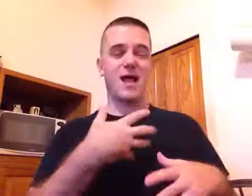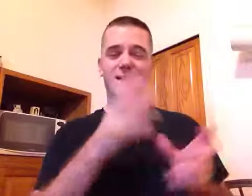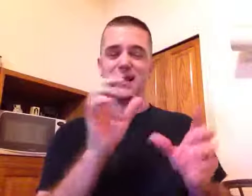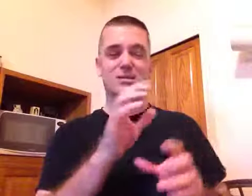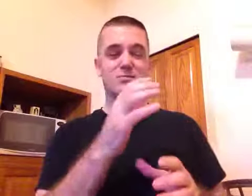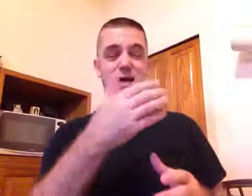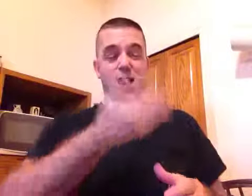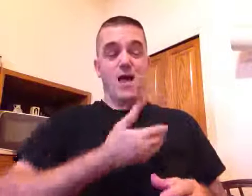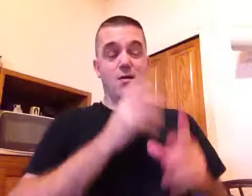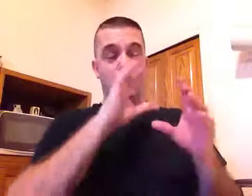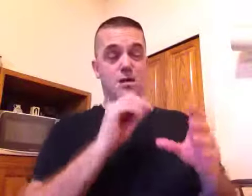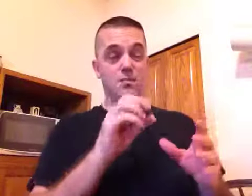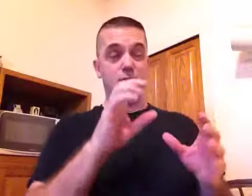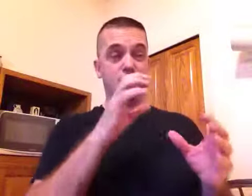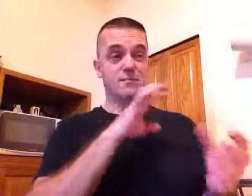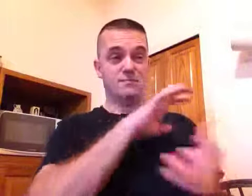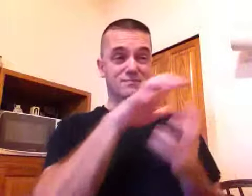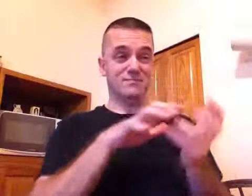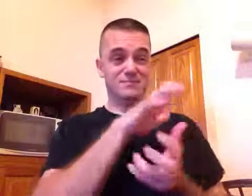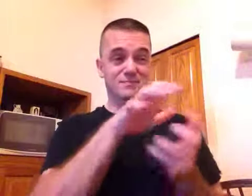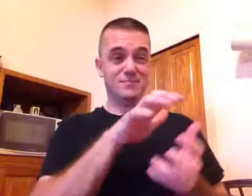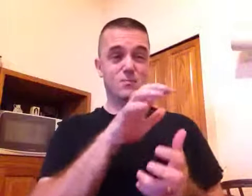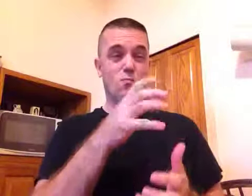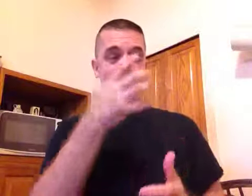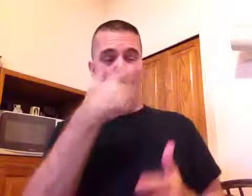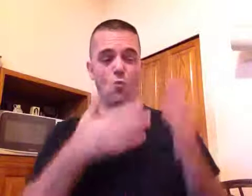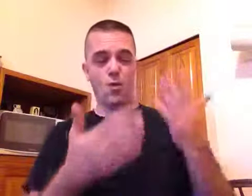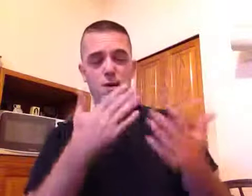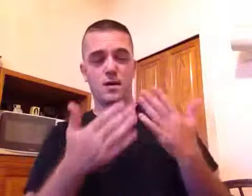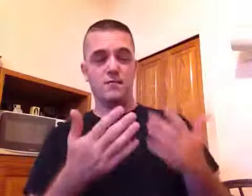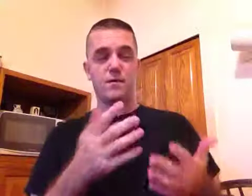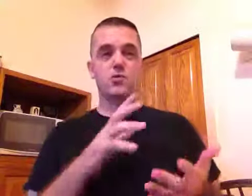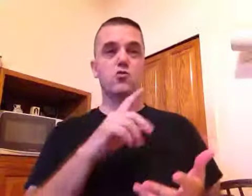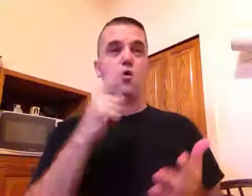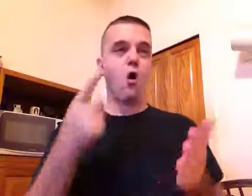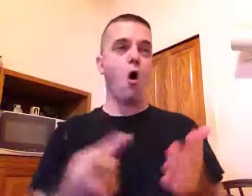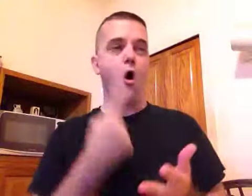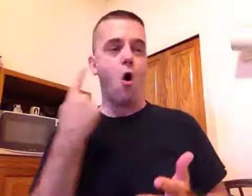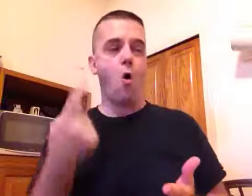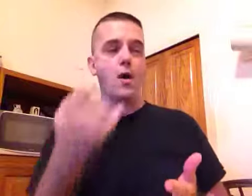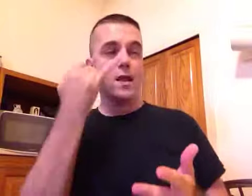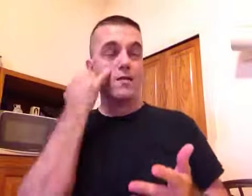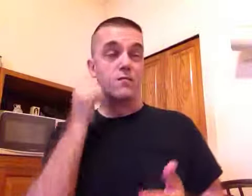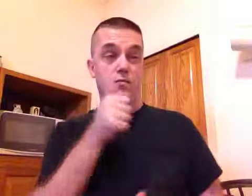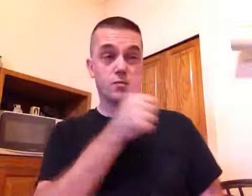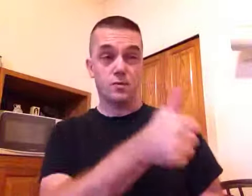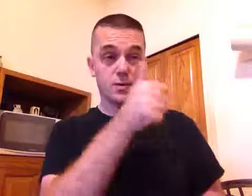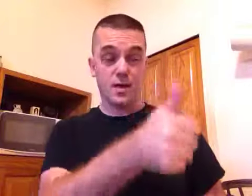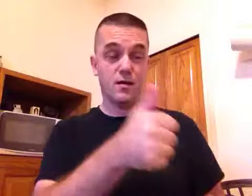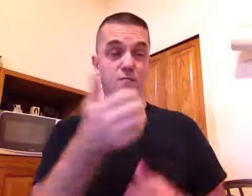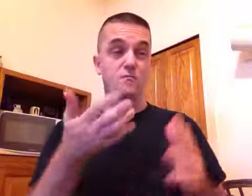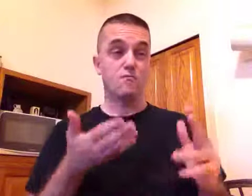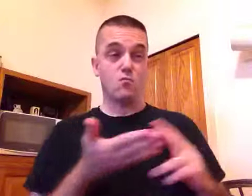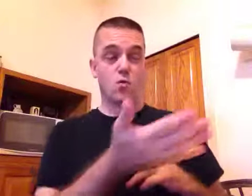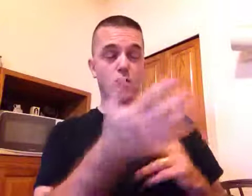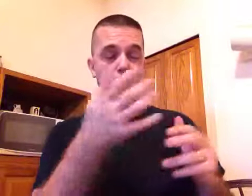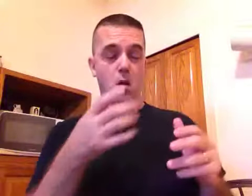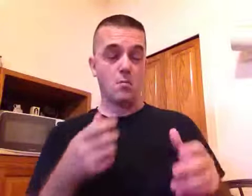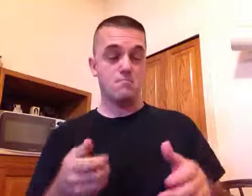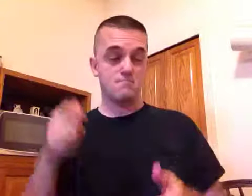mess, whatever company that is. You're always better off to work these situations yourself, plow into them, dig,